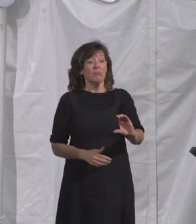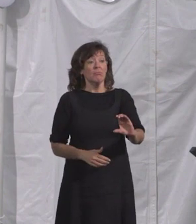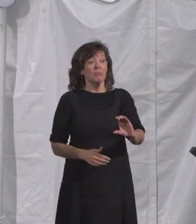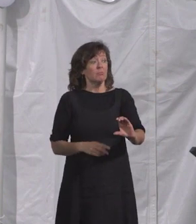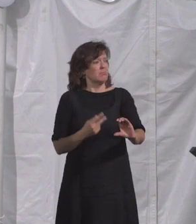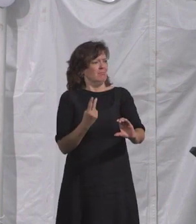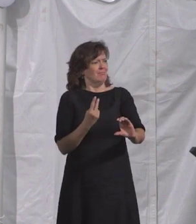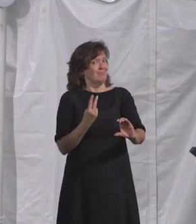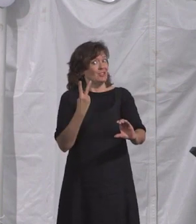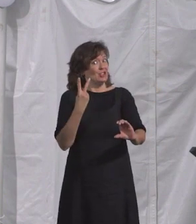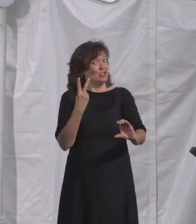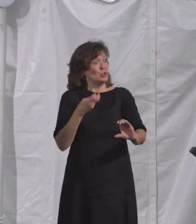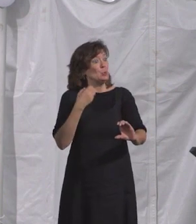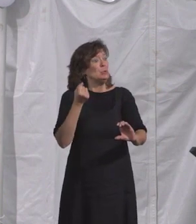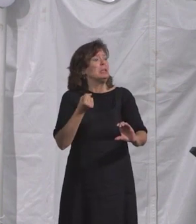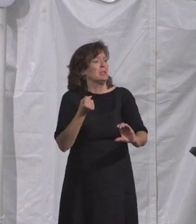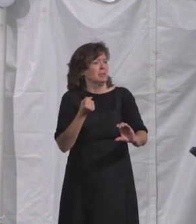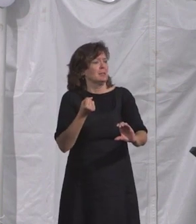2 years.